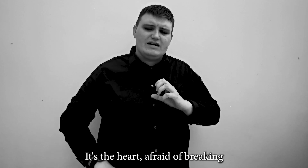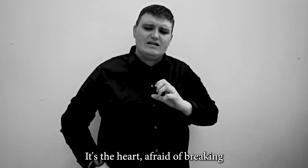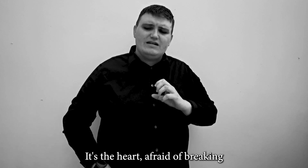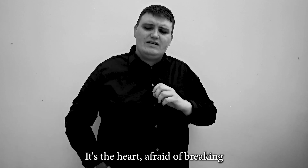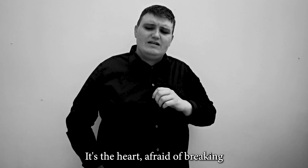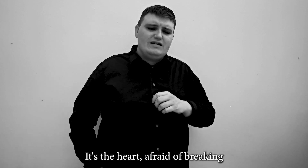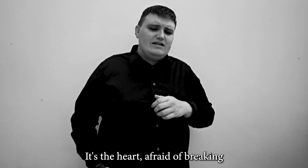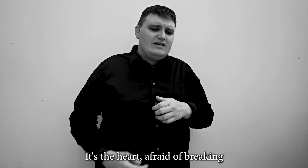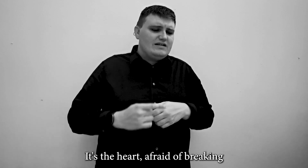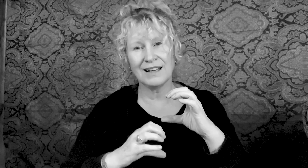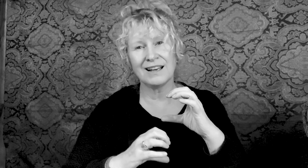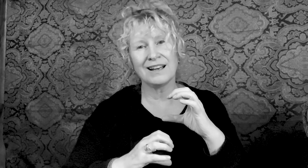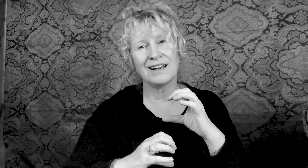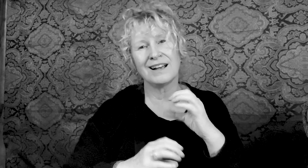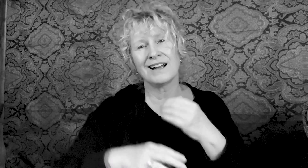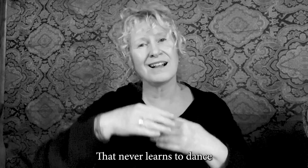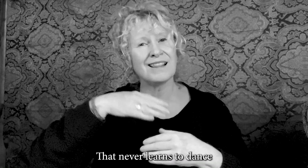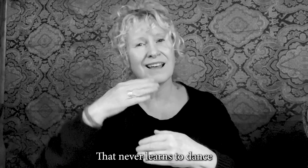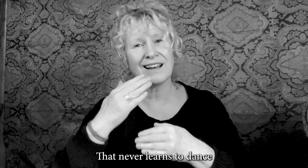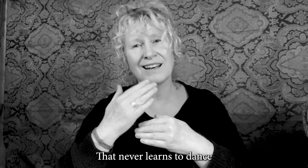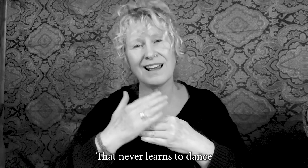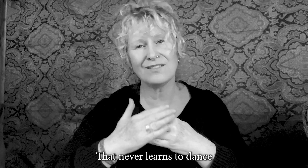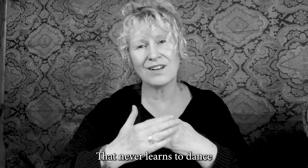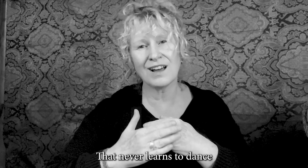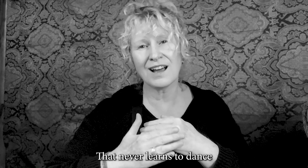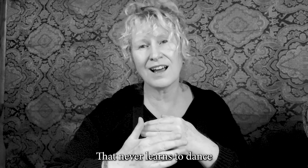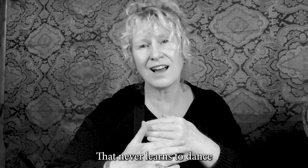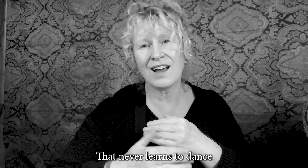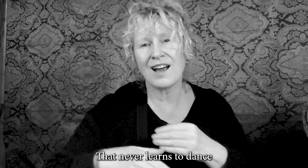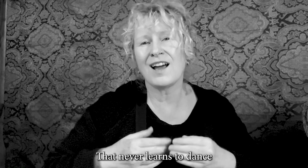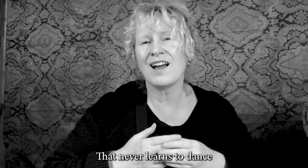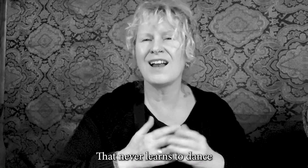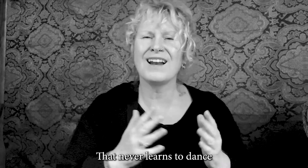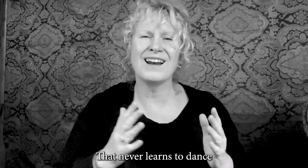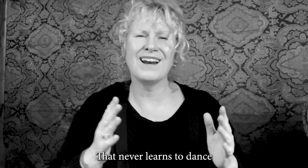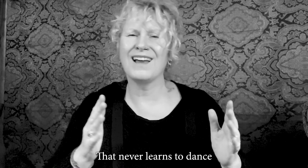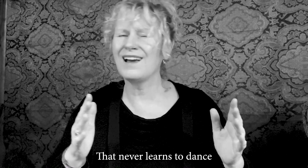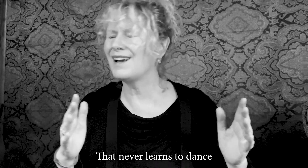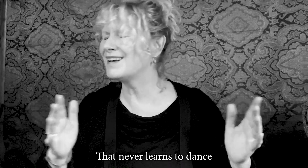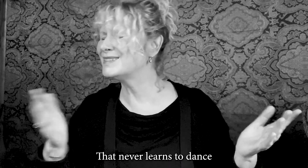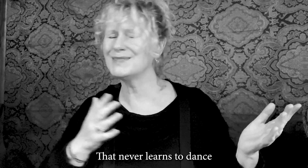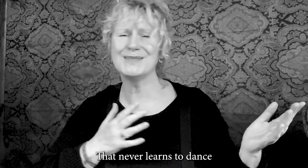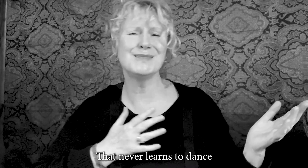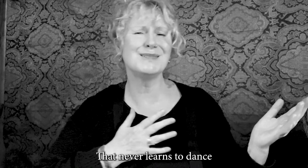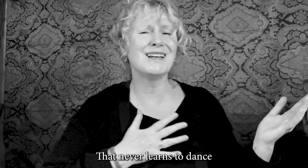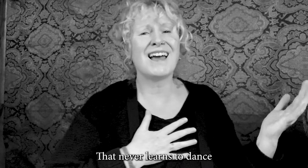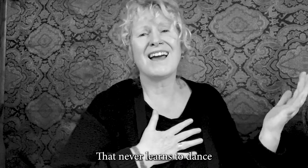that never learns to dance.